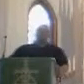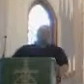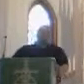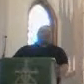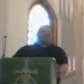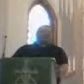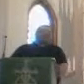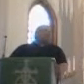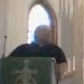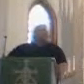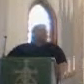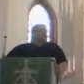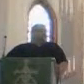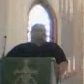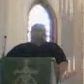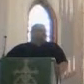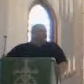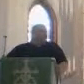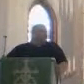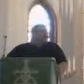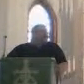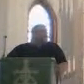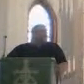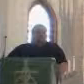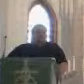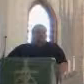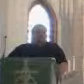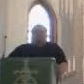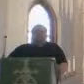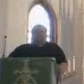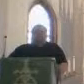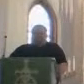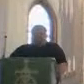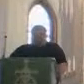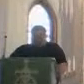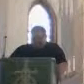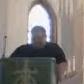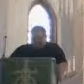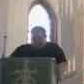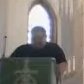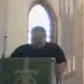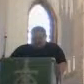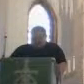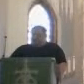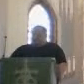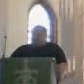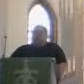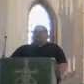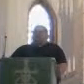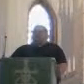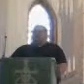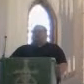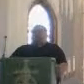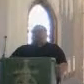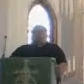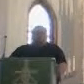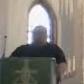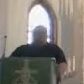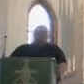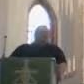service is going to end. We're going to walk out of this building, go back to real life. What do we do? What are the answers? What hope do